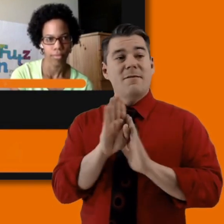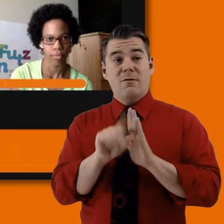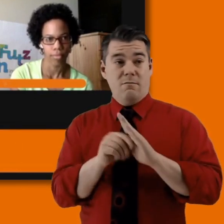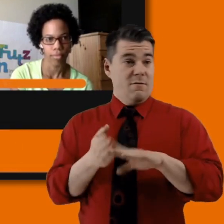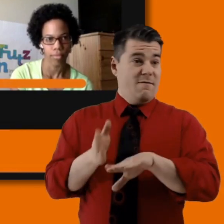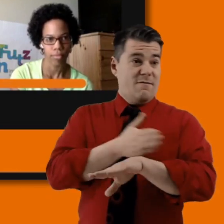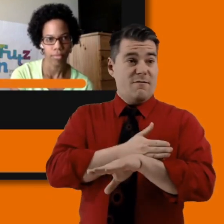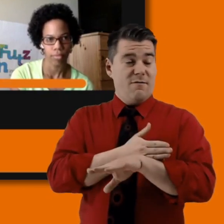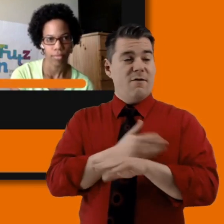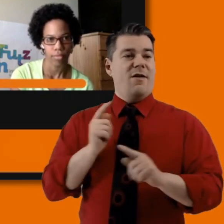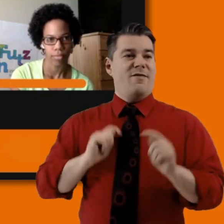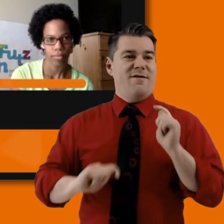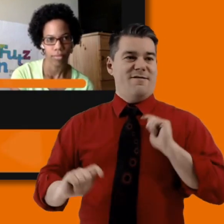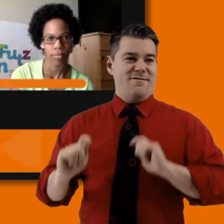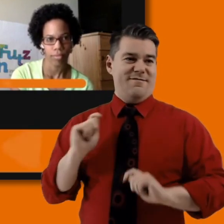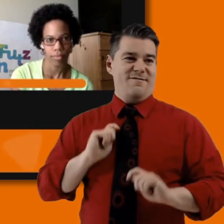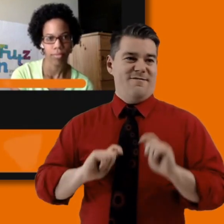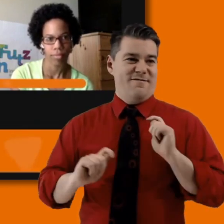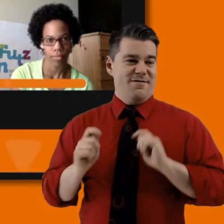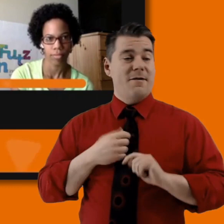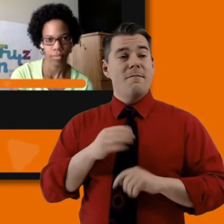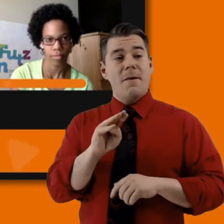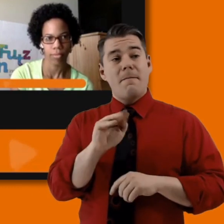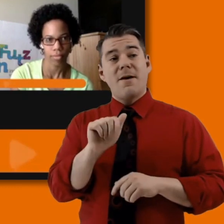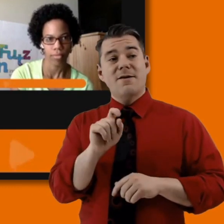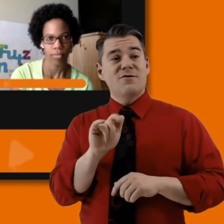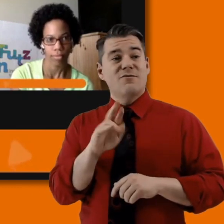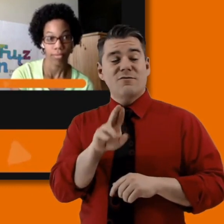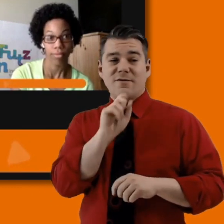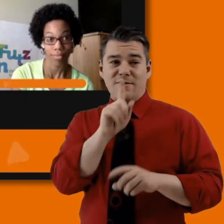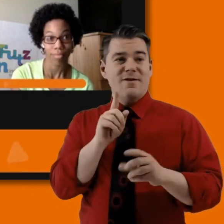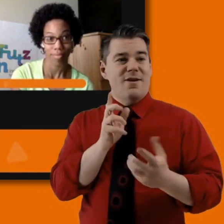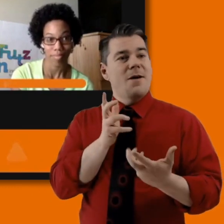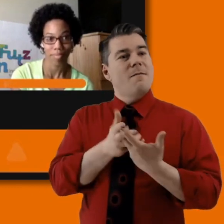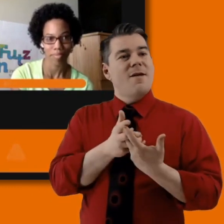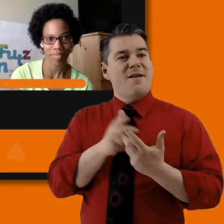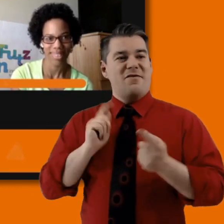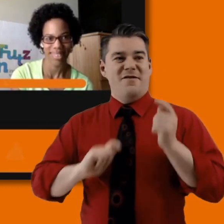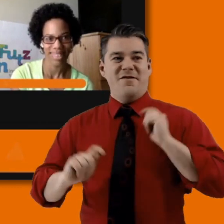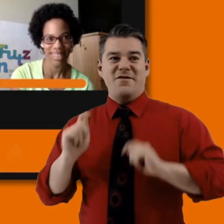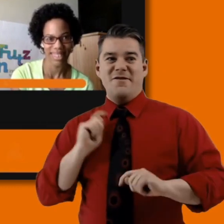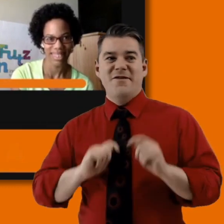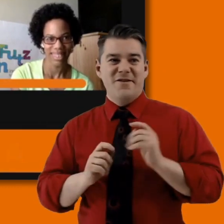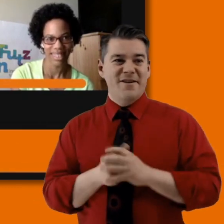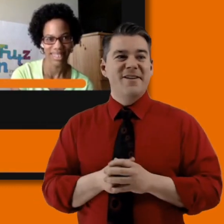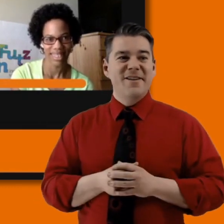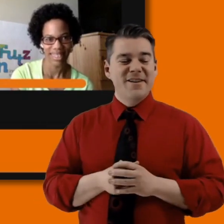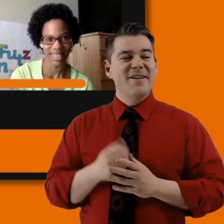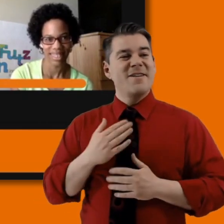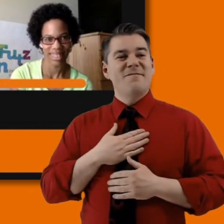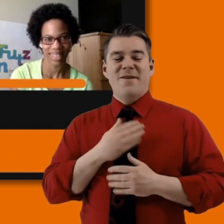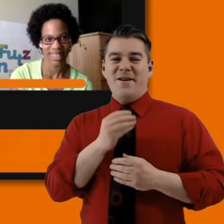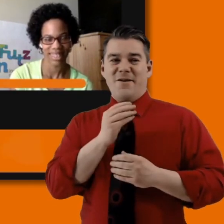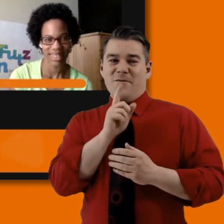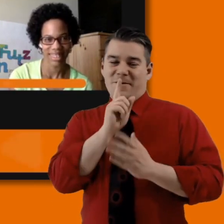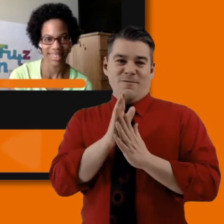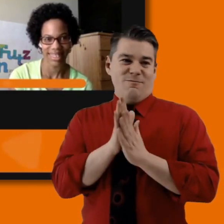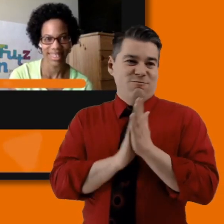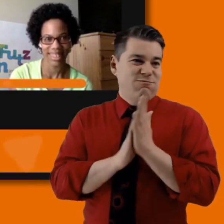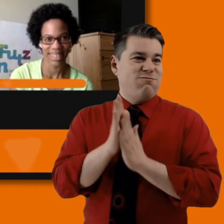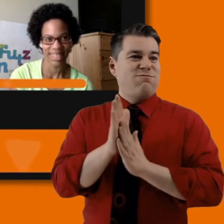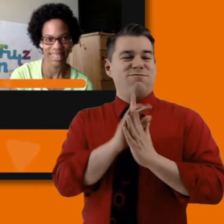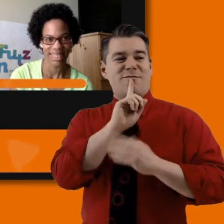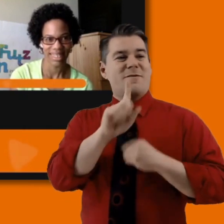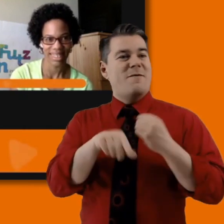is in theater. So my master's is actually in applied theater. And so my passion is